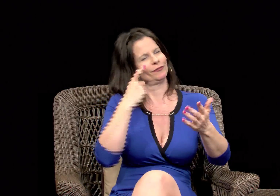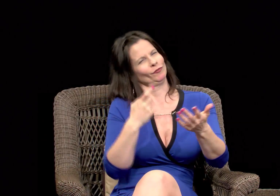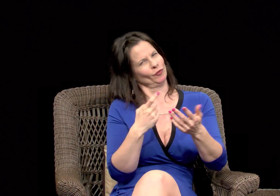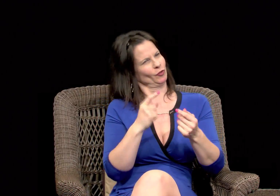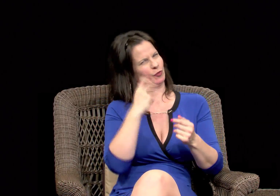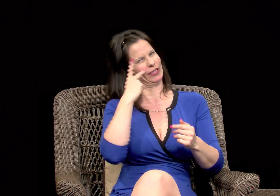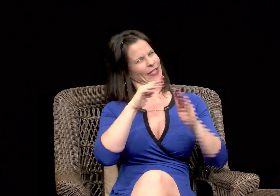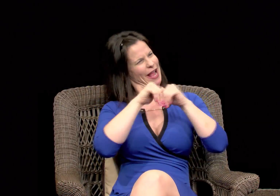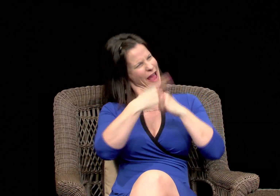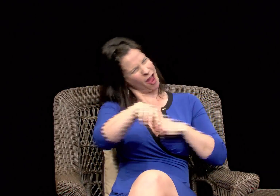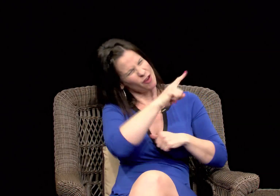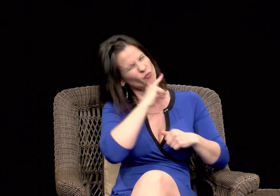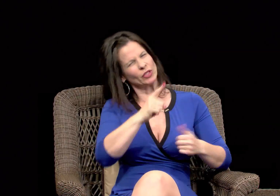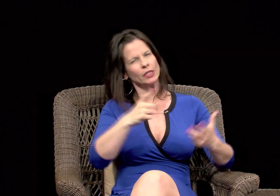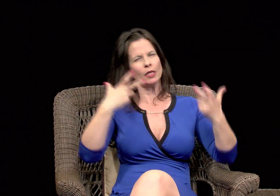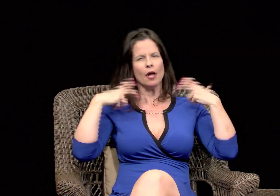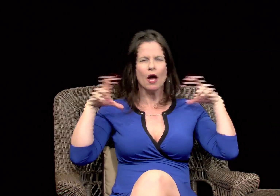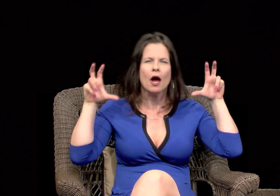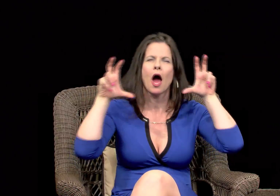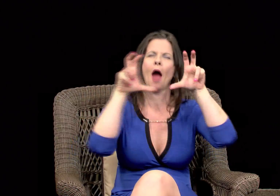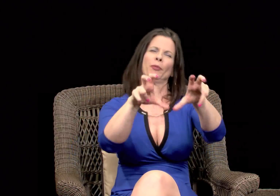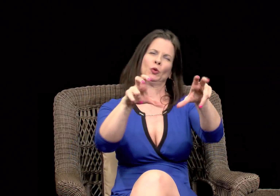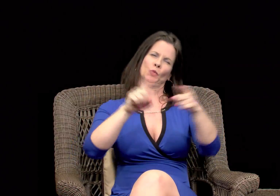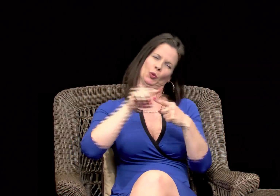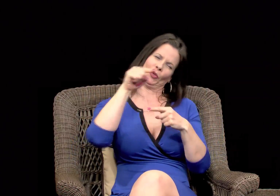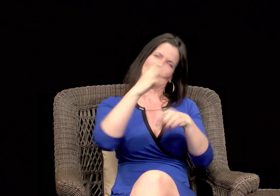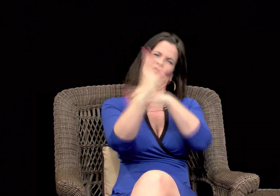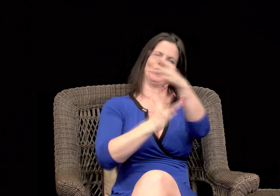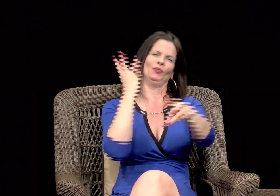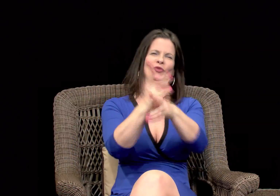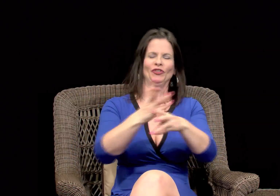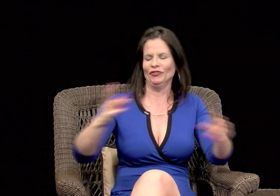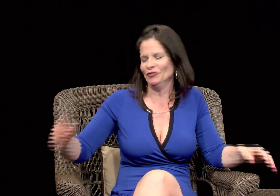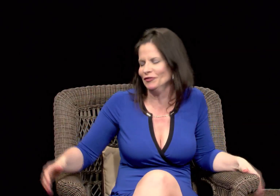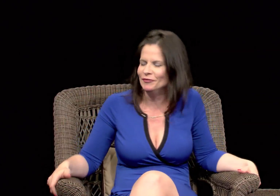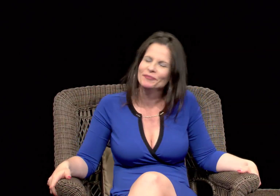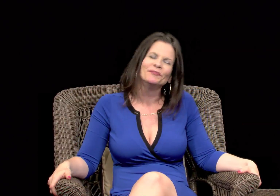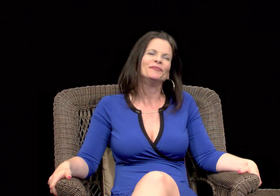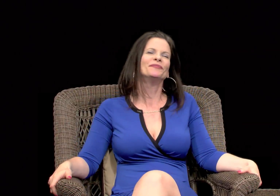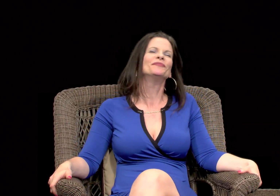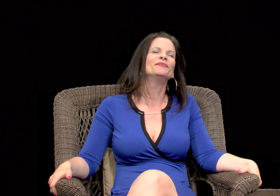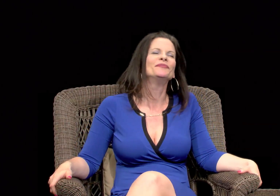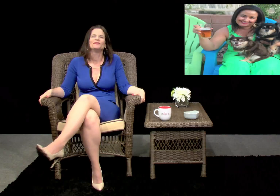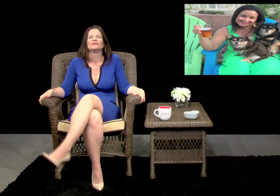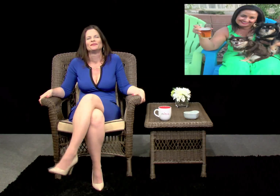and all these women for doing what they're doing, for the opportunities that they are giving the world through empowerment.